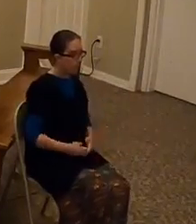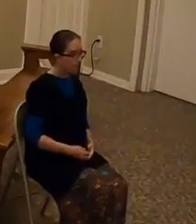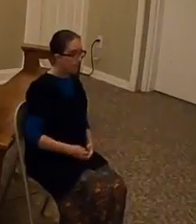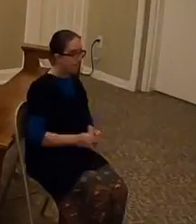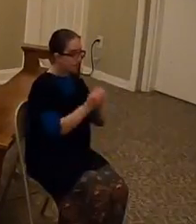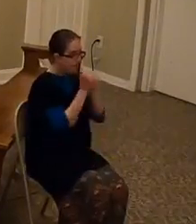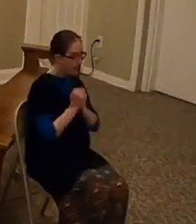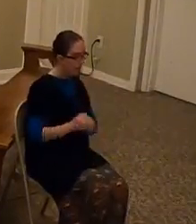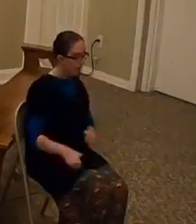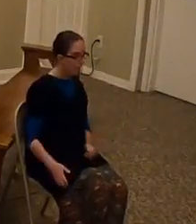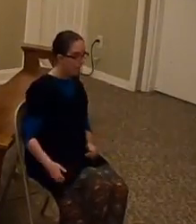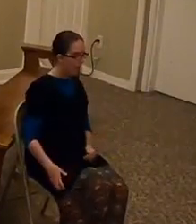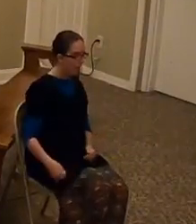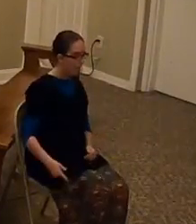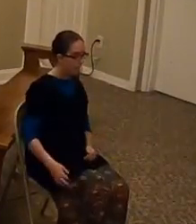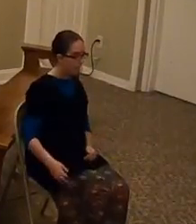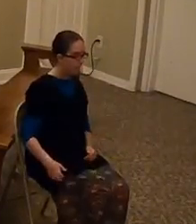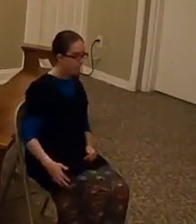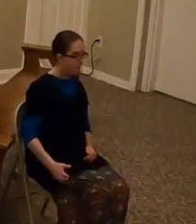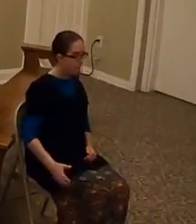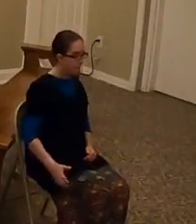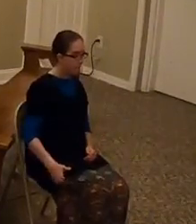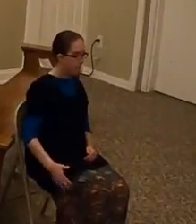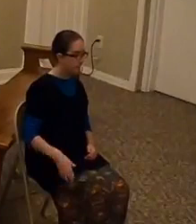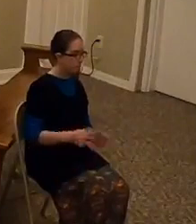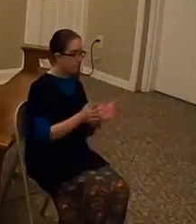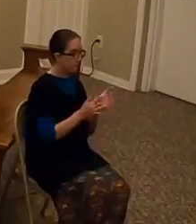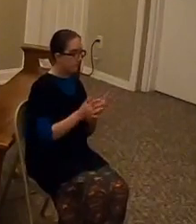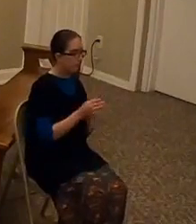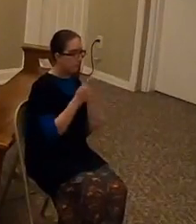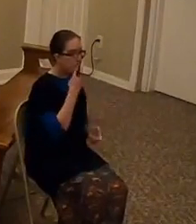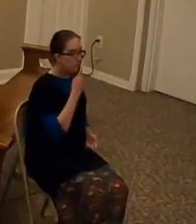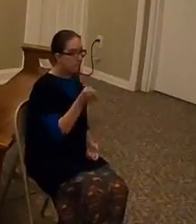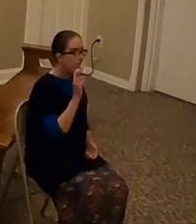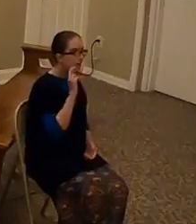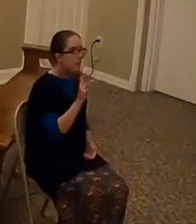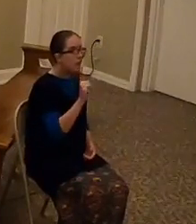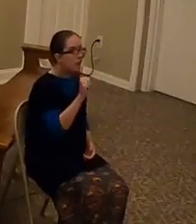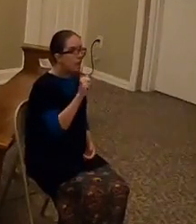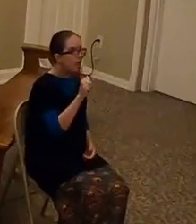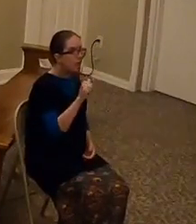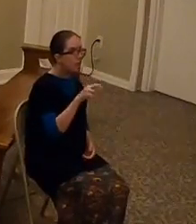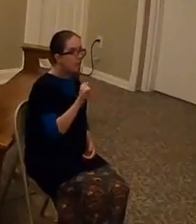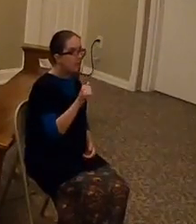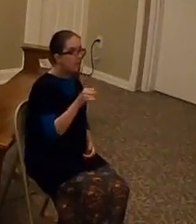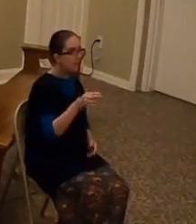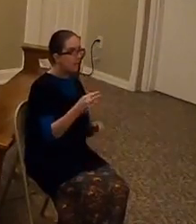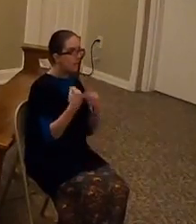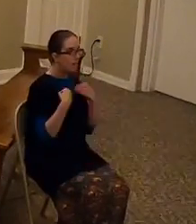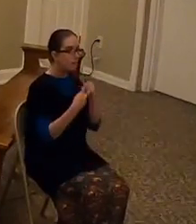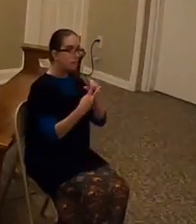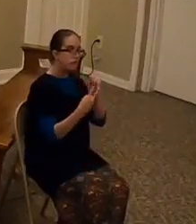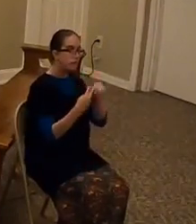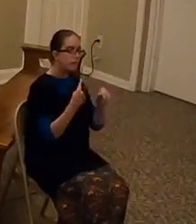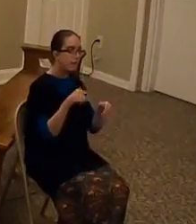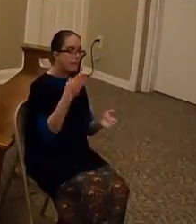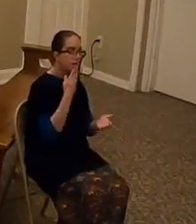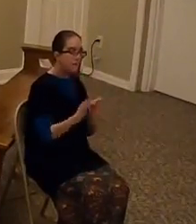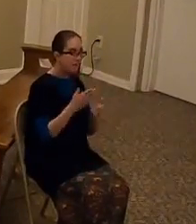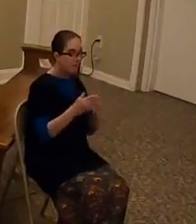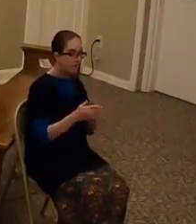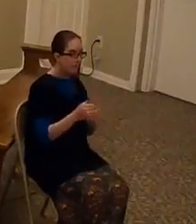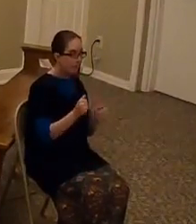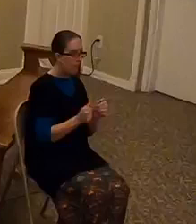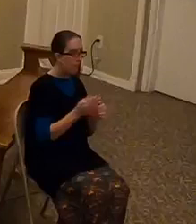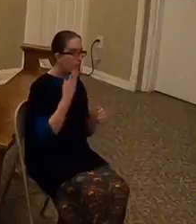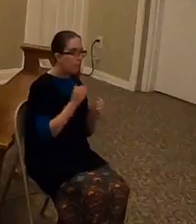Hallelujah. Amen. Now, so Jesus tells her, Mary hath chosen that good part which